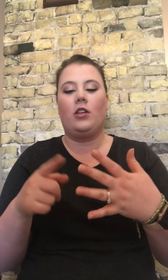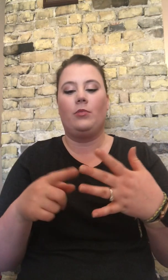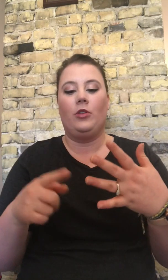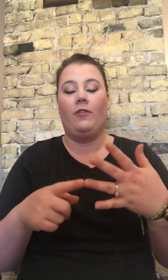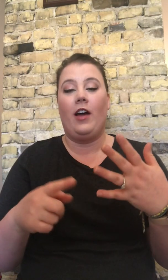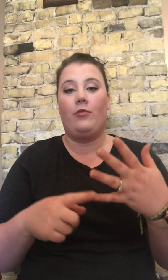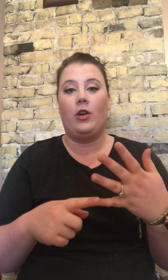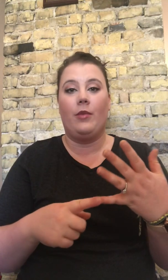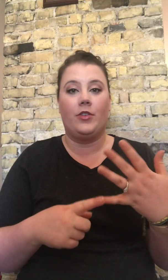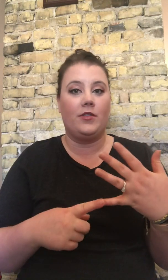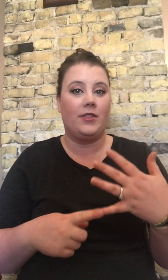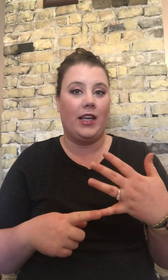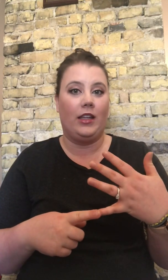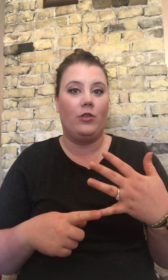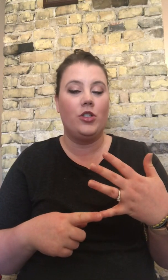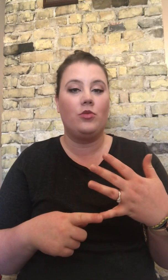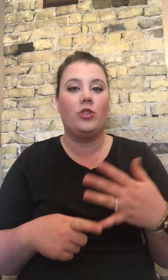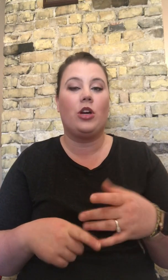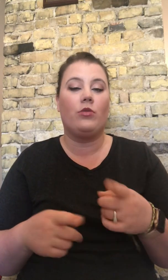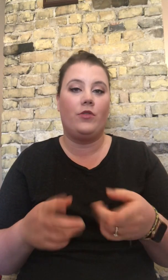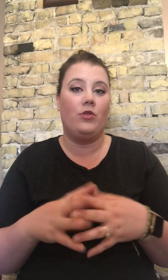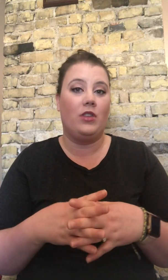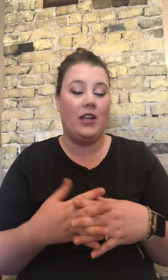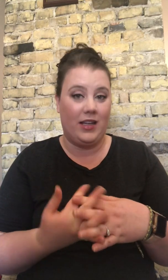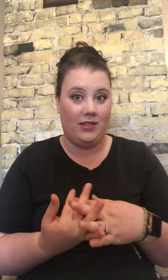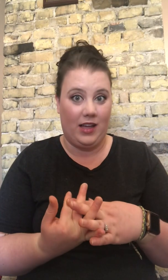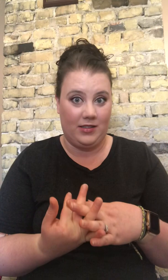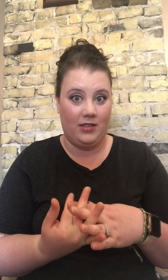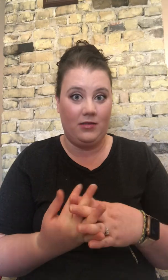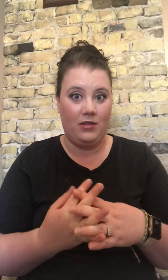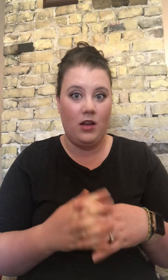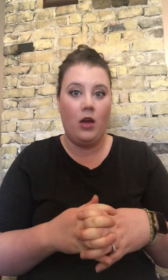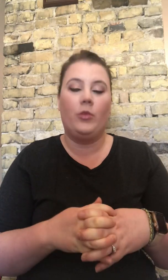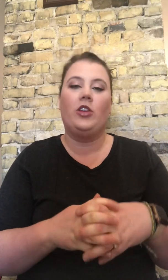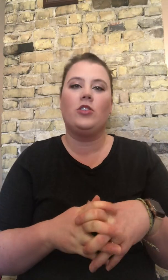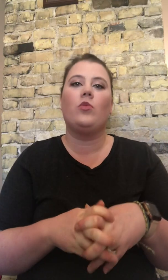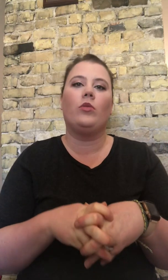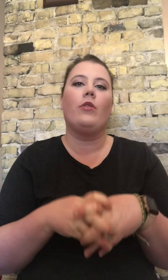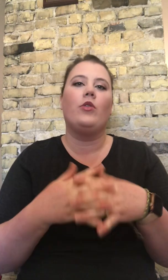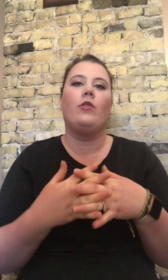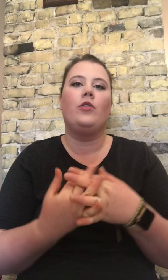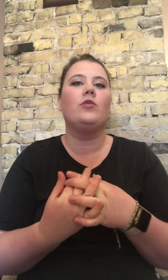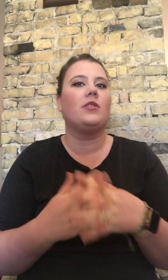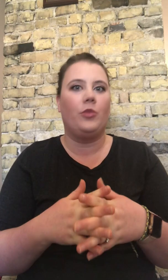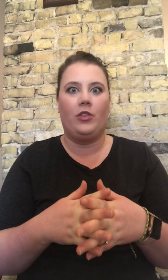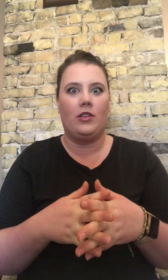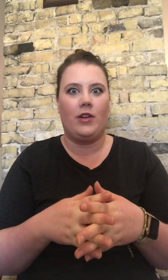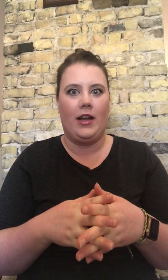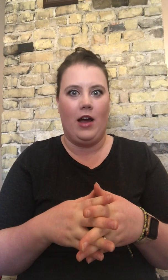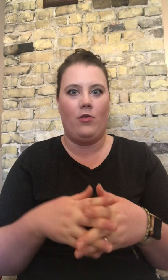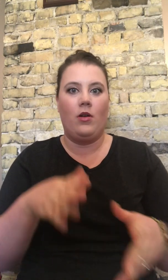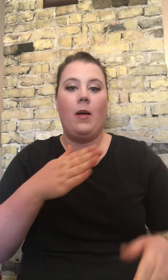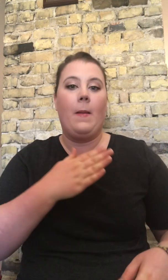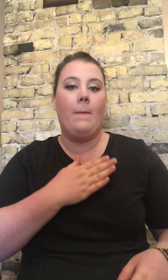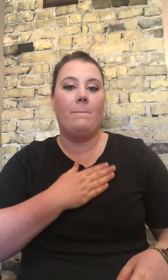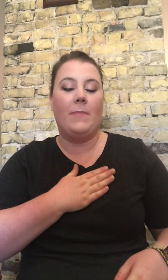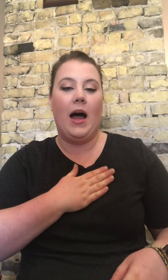about the 5 parameters of sign language, which I'll review in the next lesson. But I just want to review a few simple things right now.